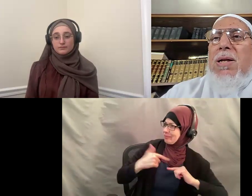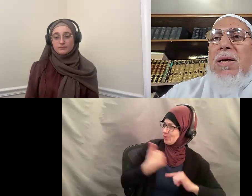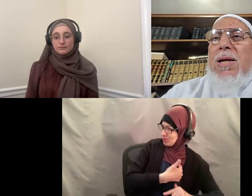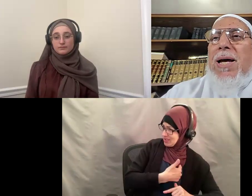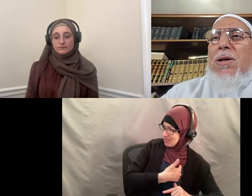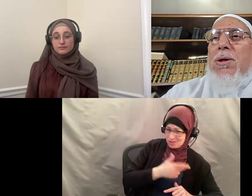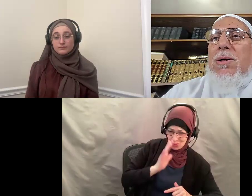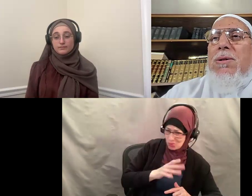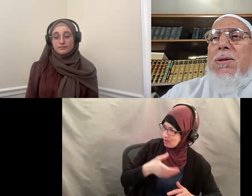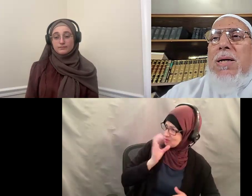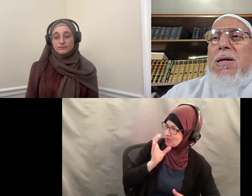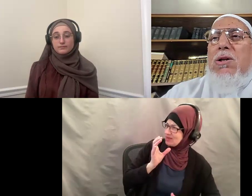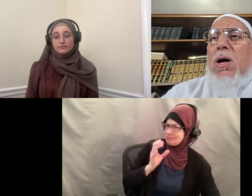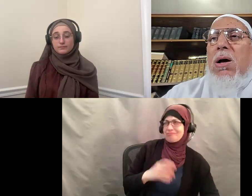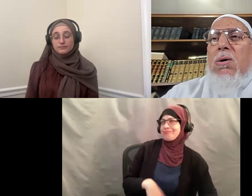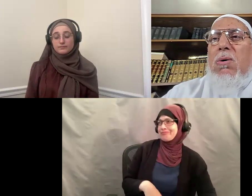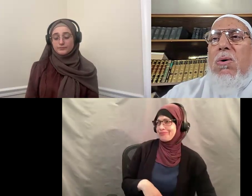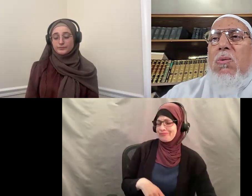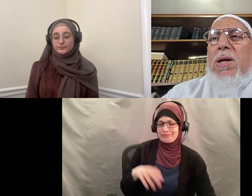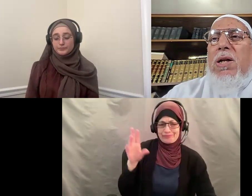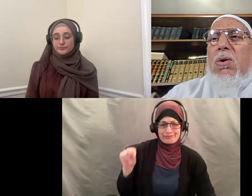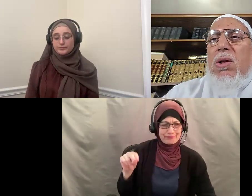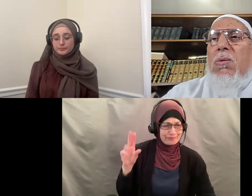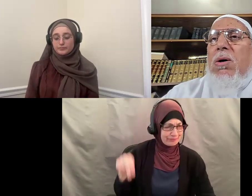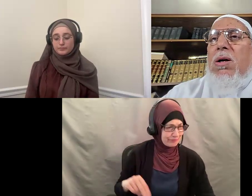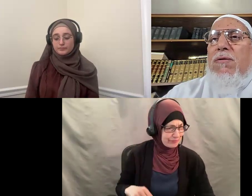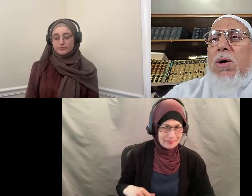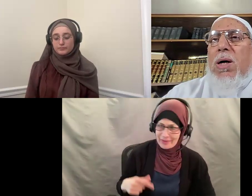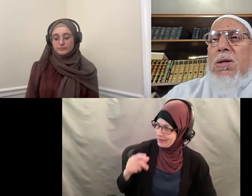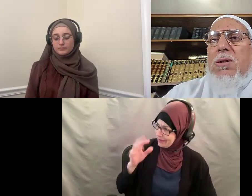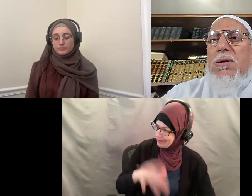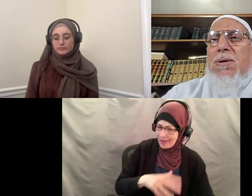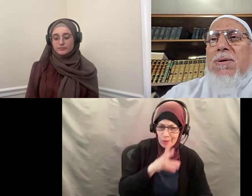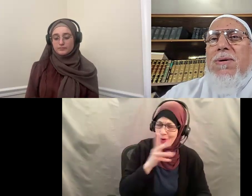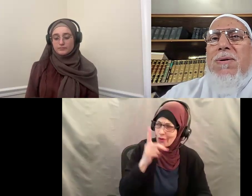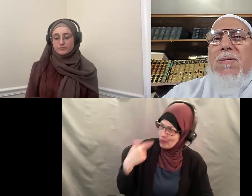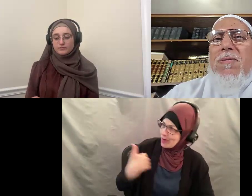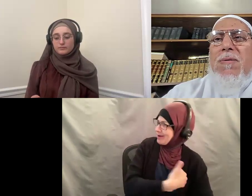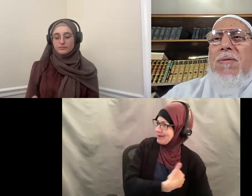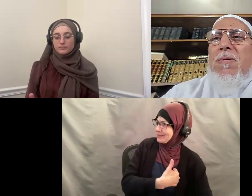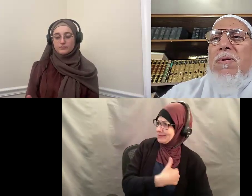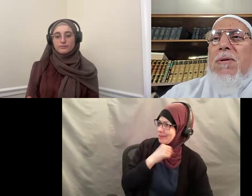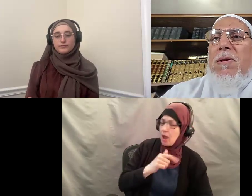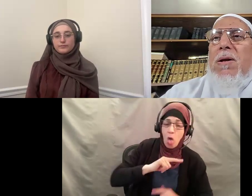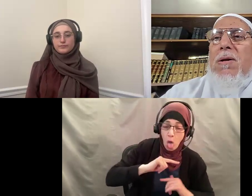And they didn't like this. They said, no, we need all the water for us.